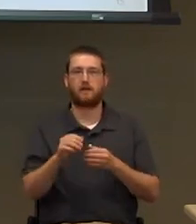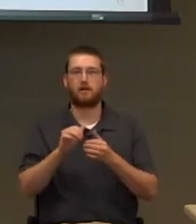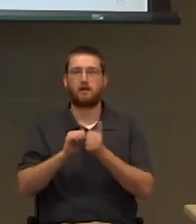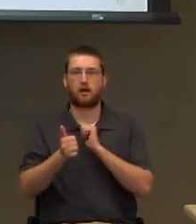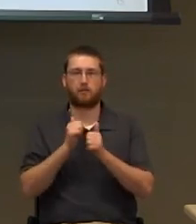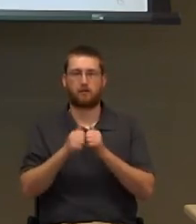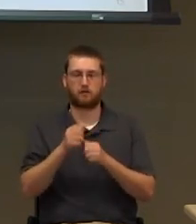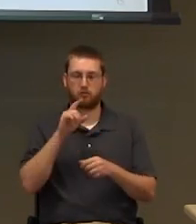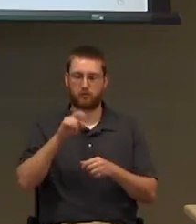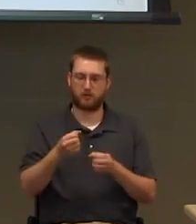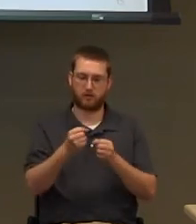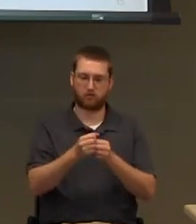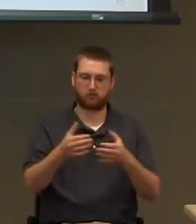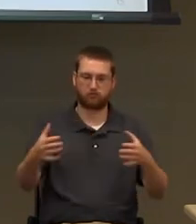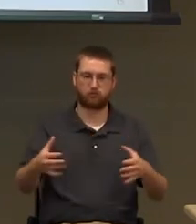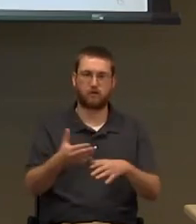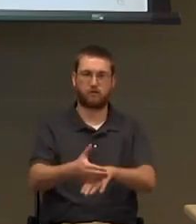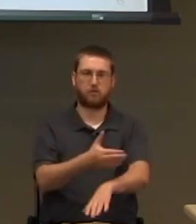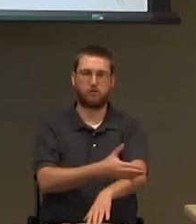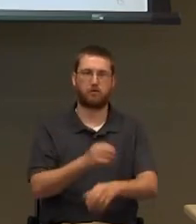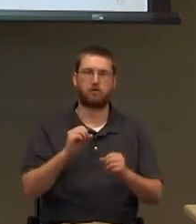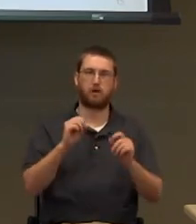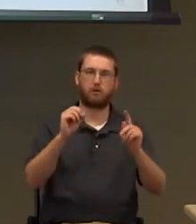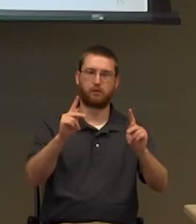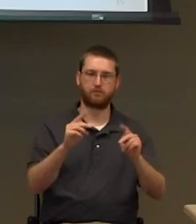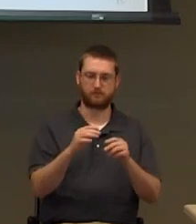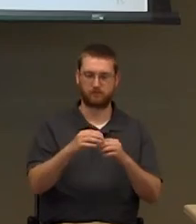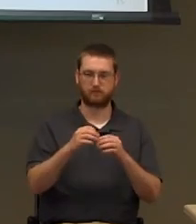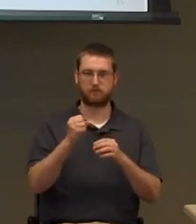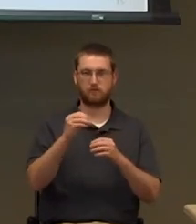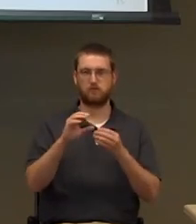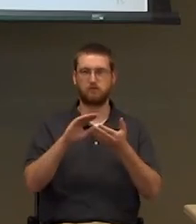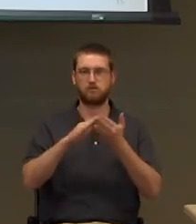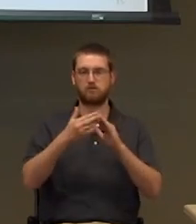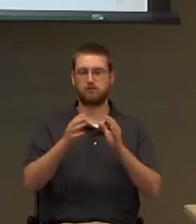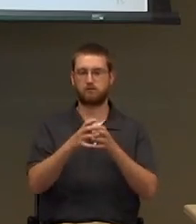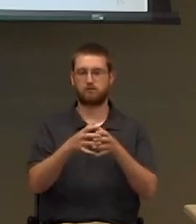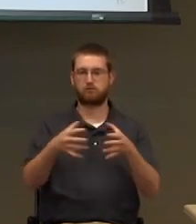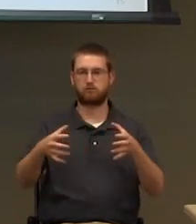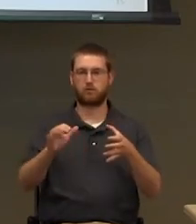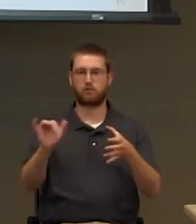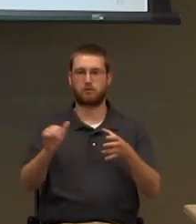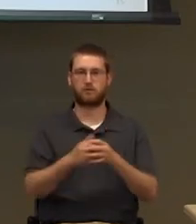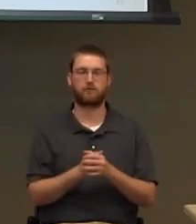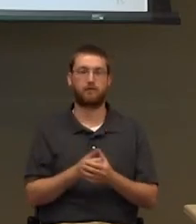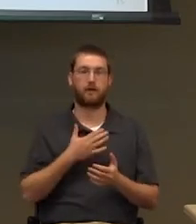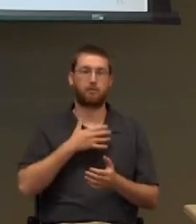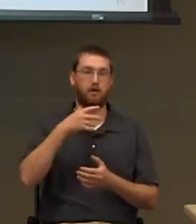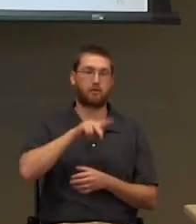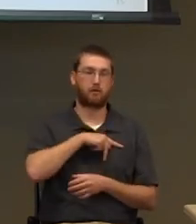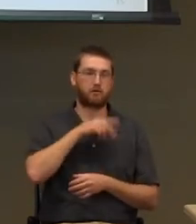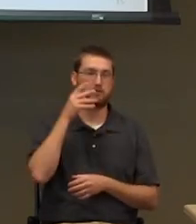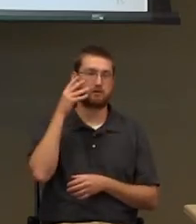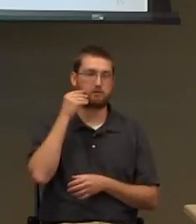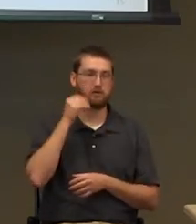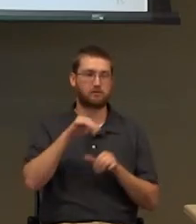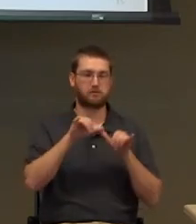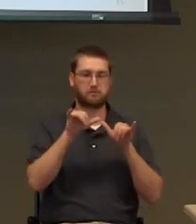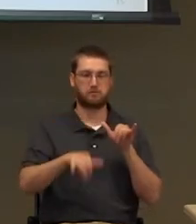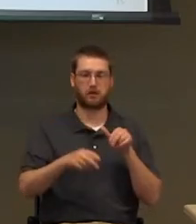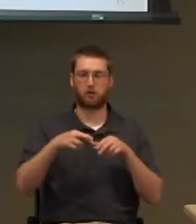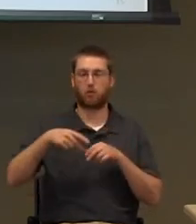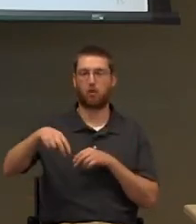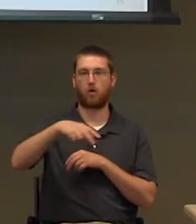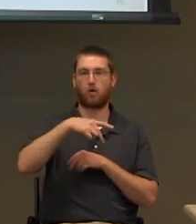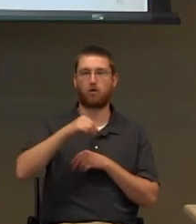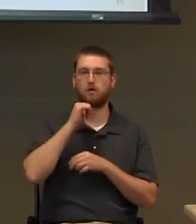augment opportunities to enhance our community. And I can tell you from my personal experience coming here to town, being able to stay and walk around rather than